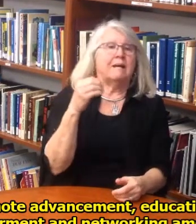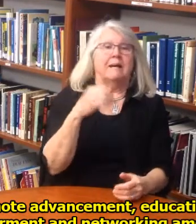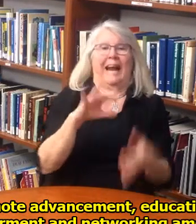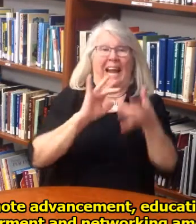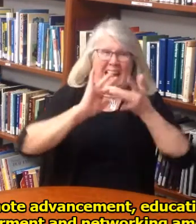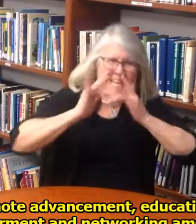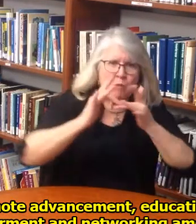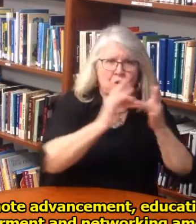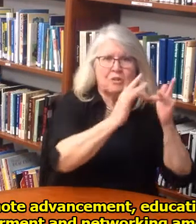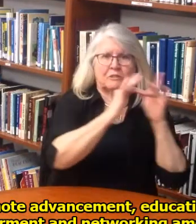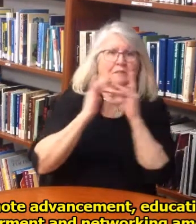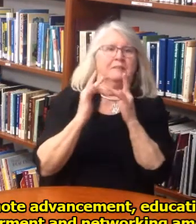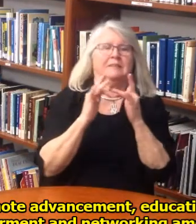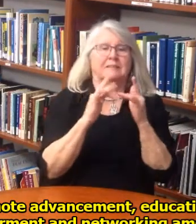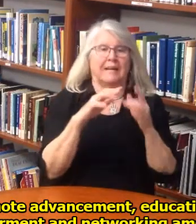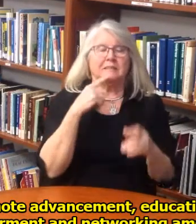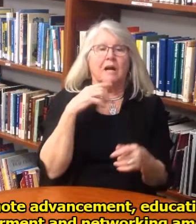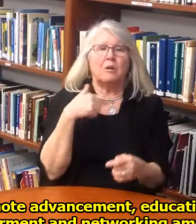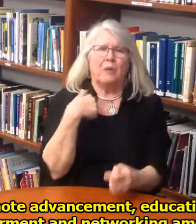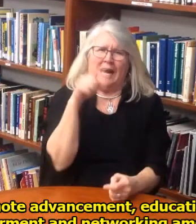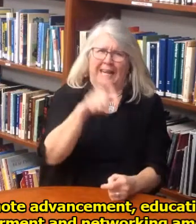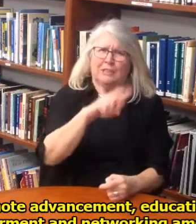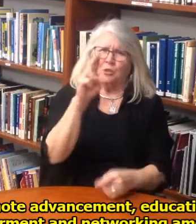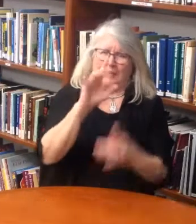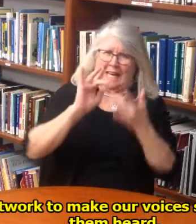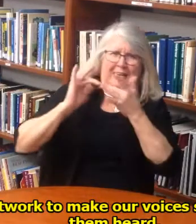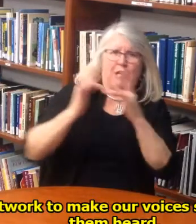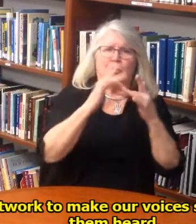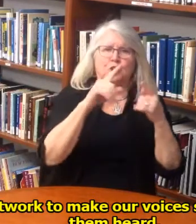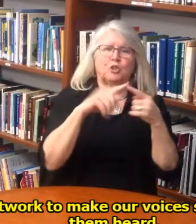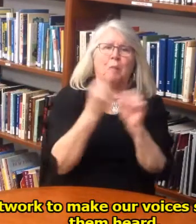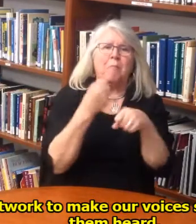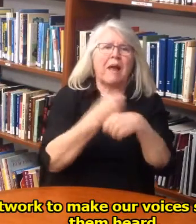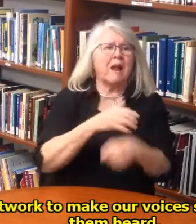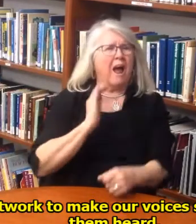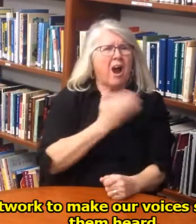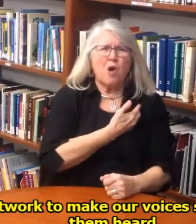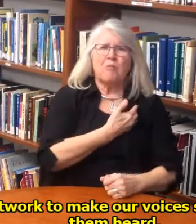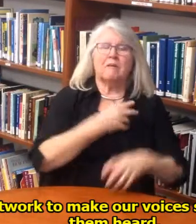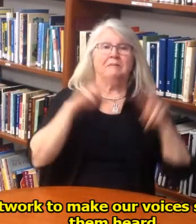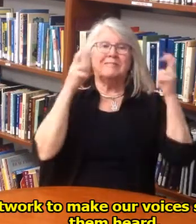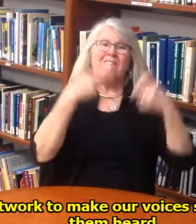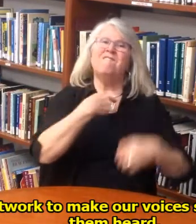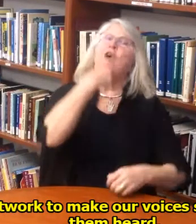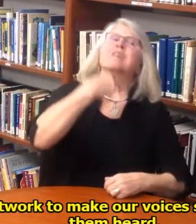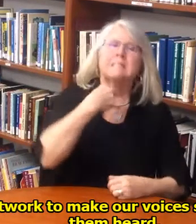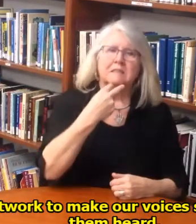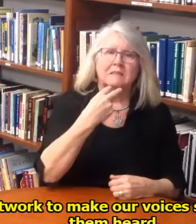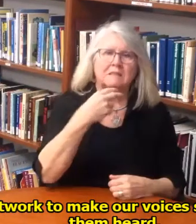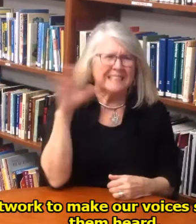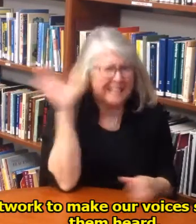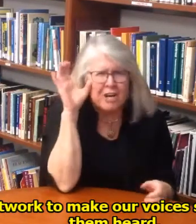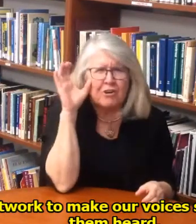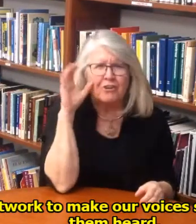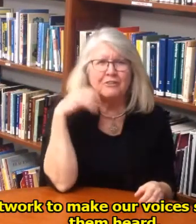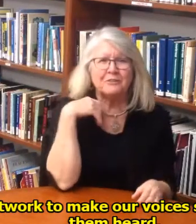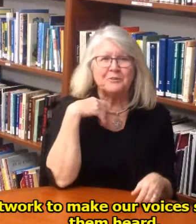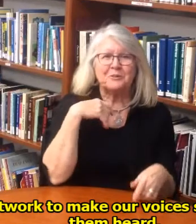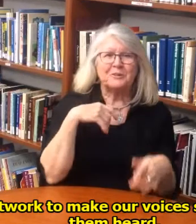empowerment, and networking among women. We need to network to make our voices strong and to